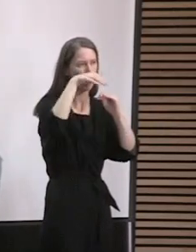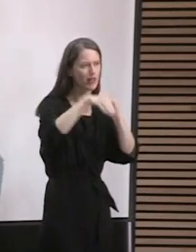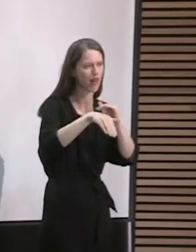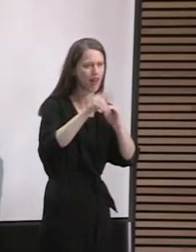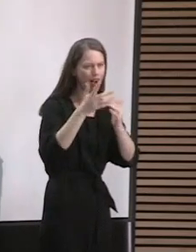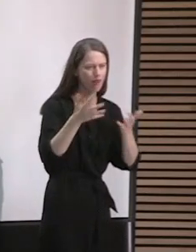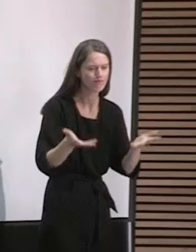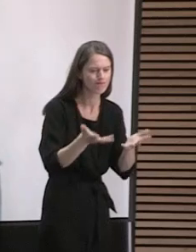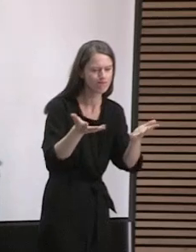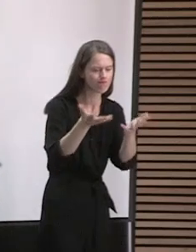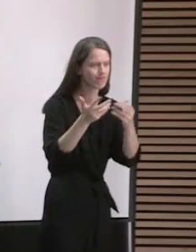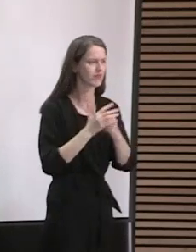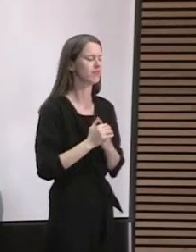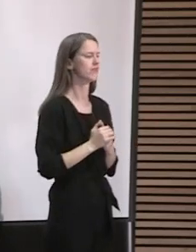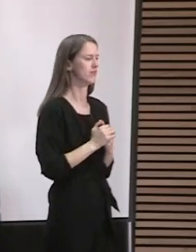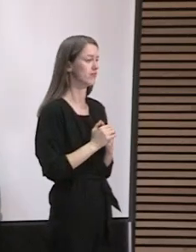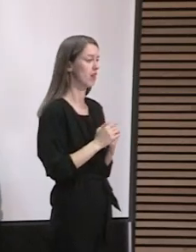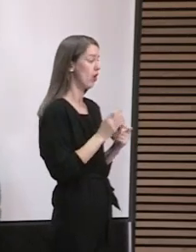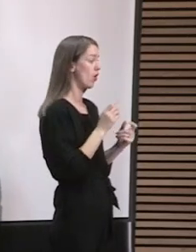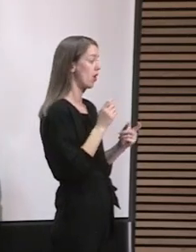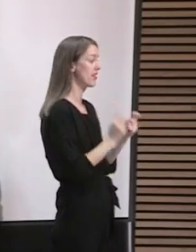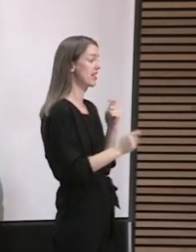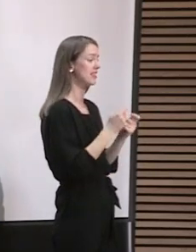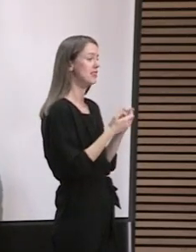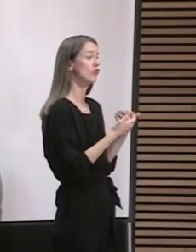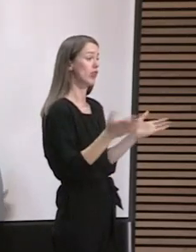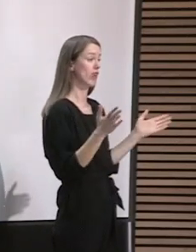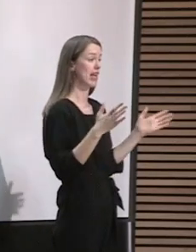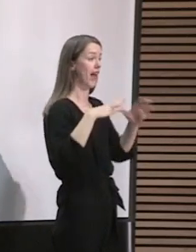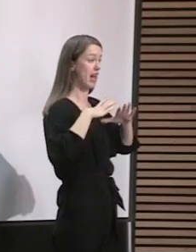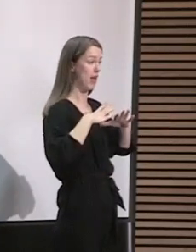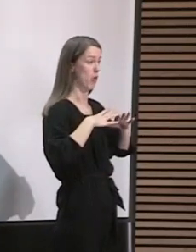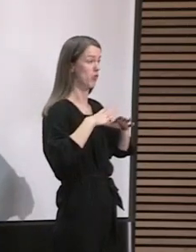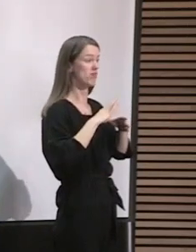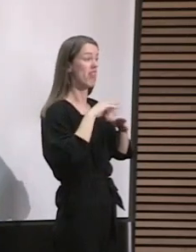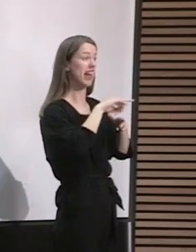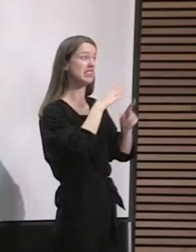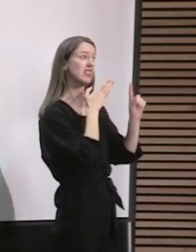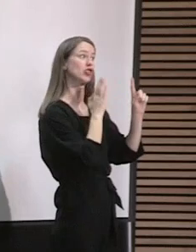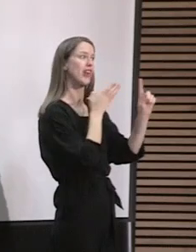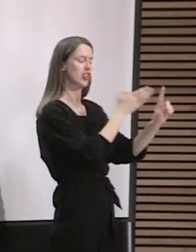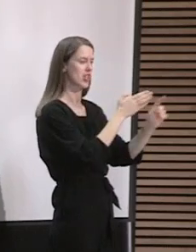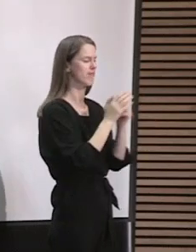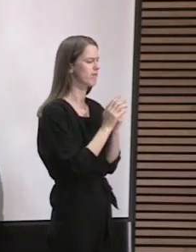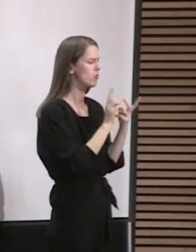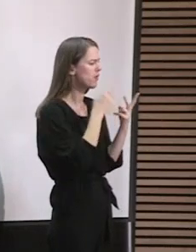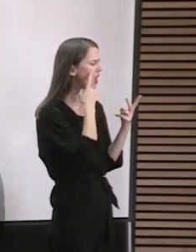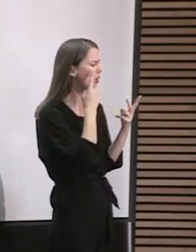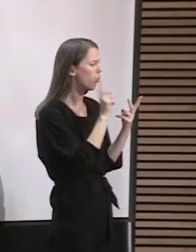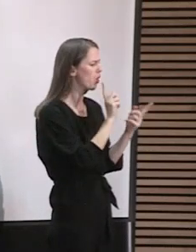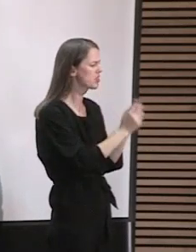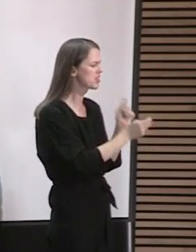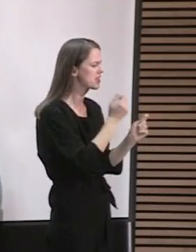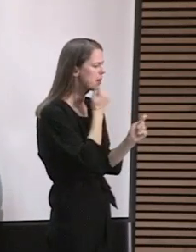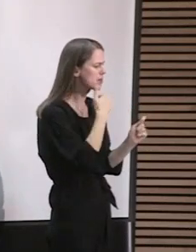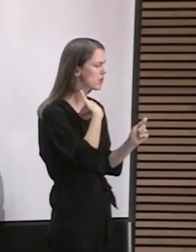said, making the tests as widely available as possible is a big part of that strategy. We have looked at what sort of testing numbers we'll need. And